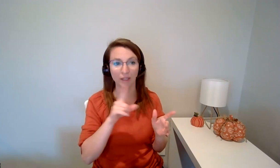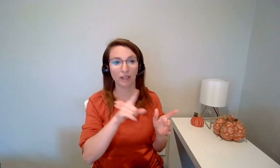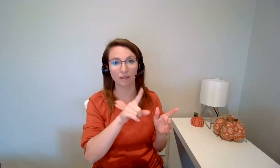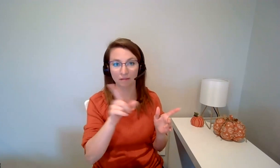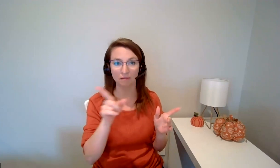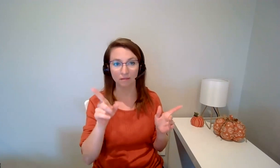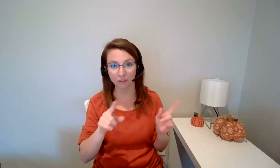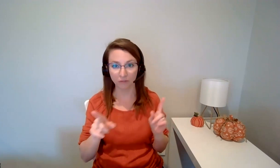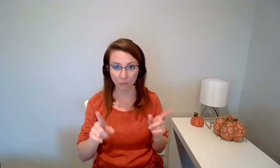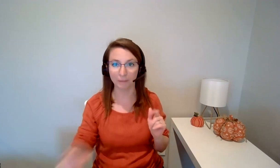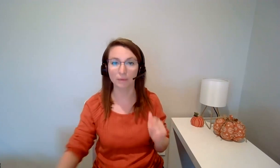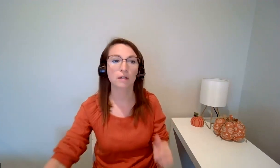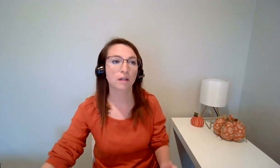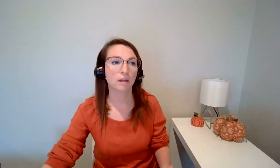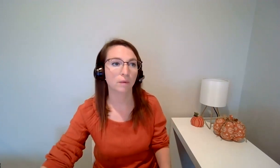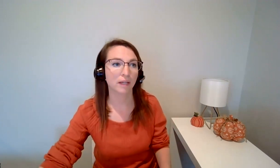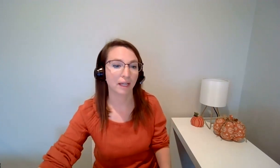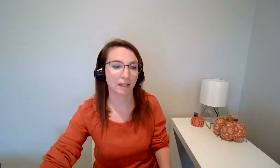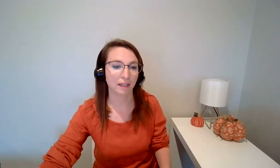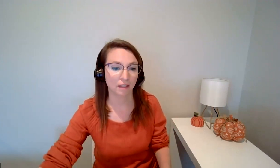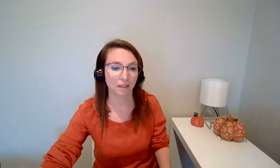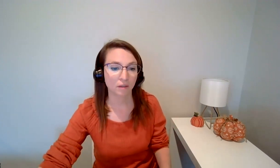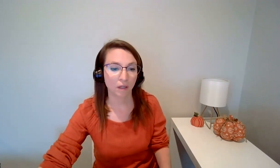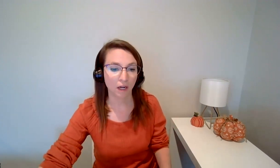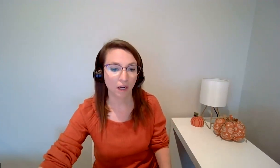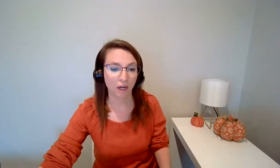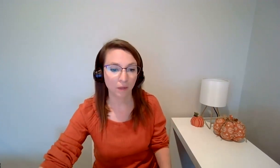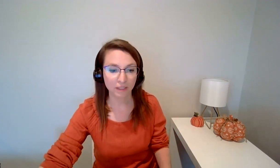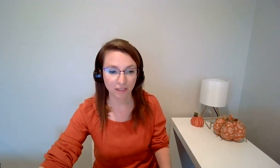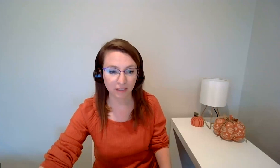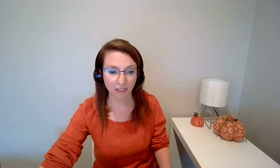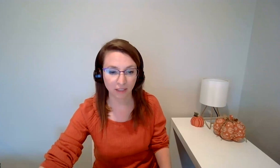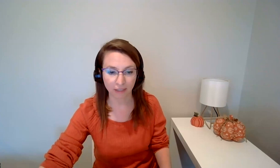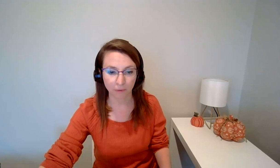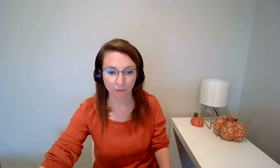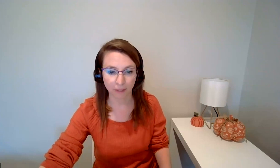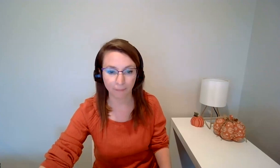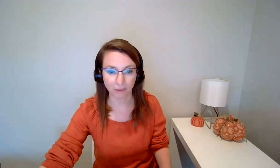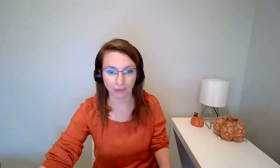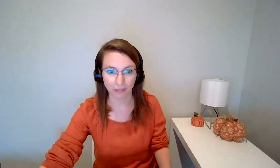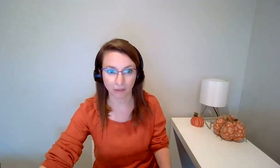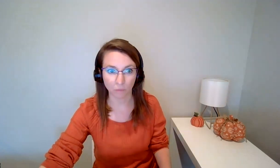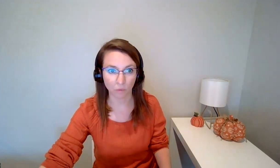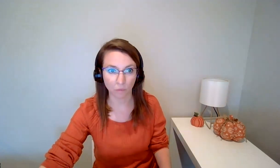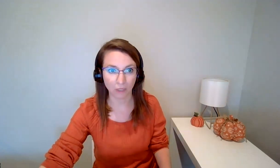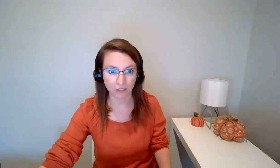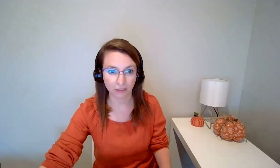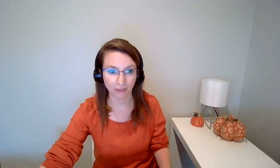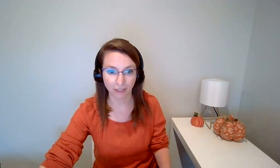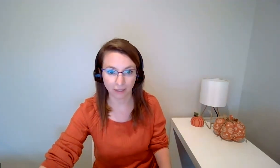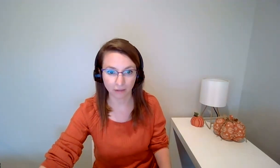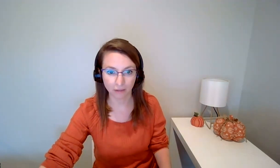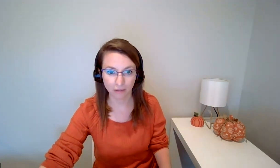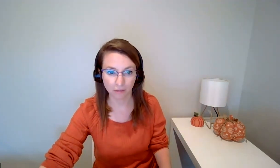Okay, a few people. Okay, I want to see if I can pull it up on here and we'll watch it together.